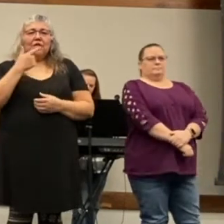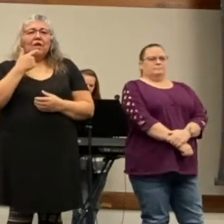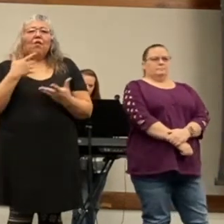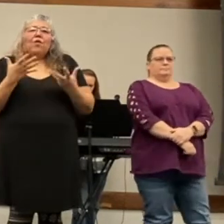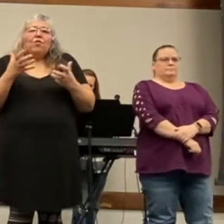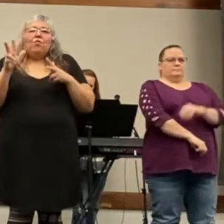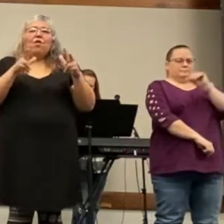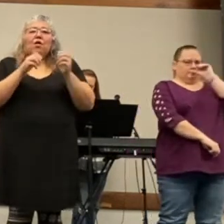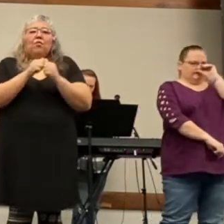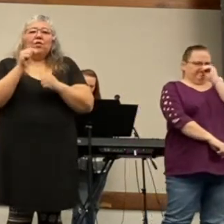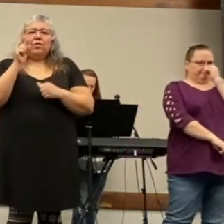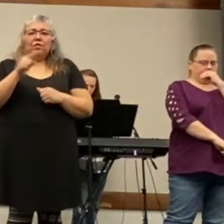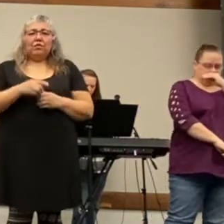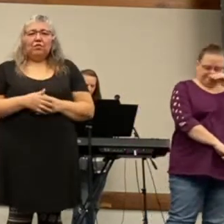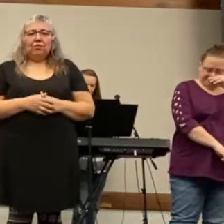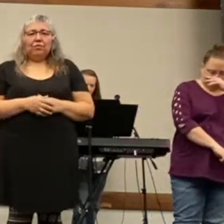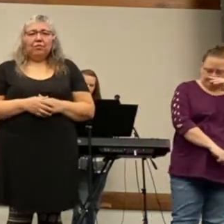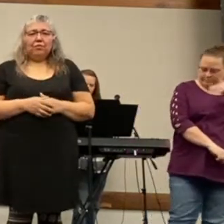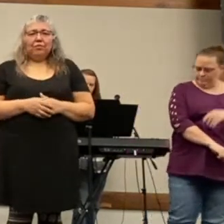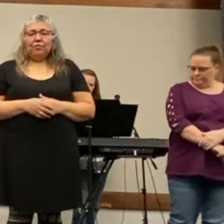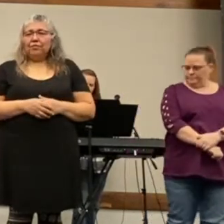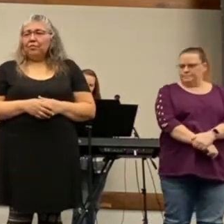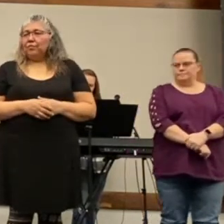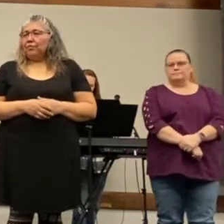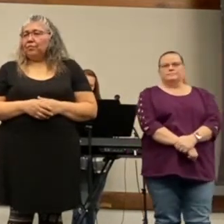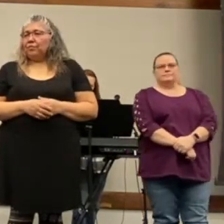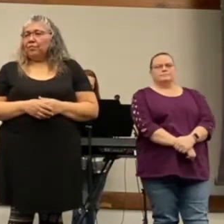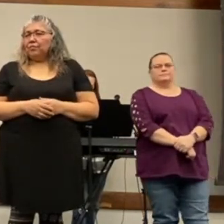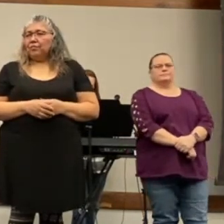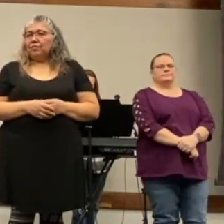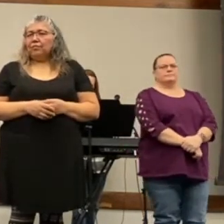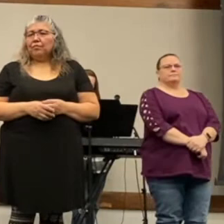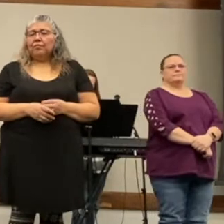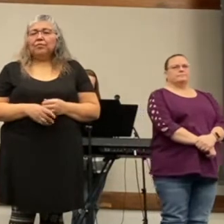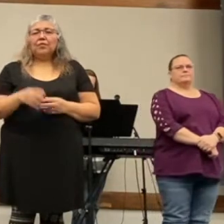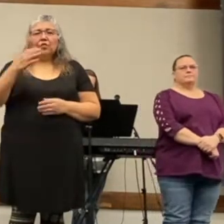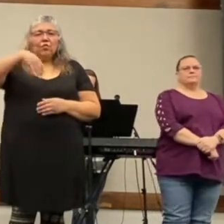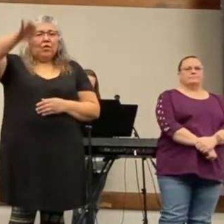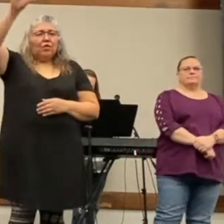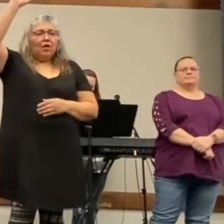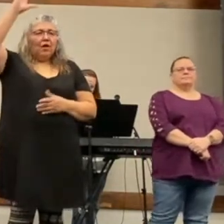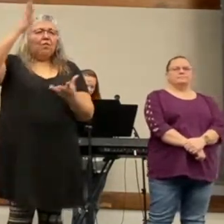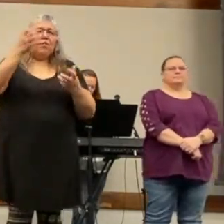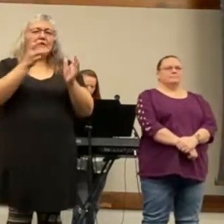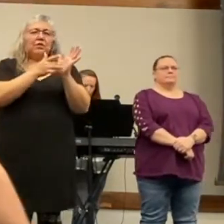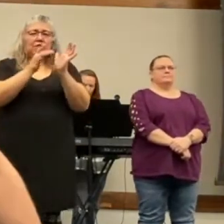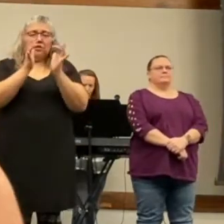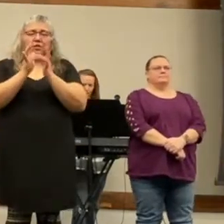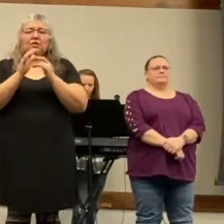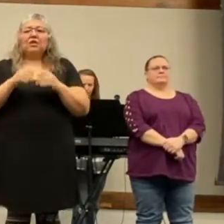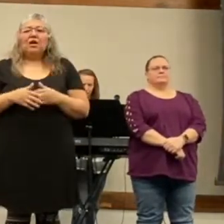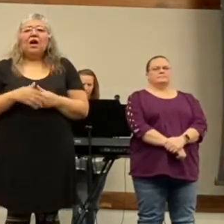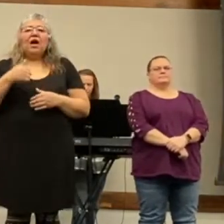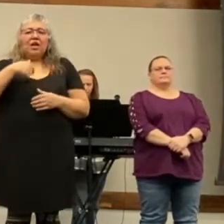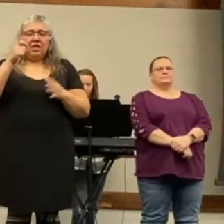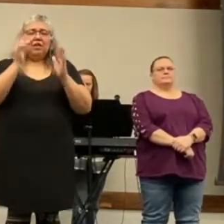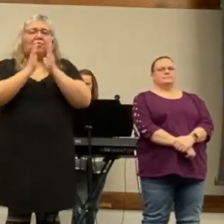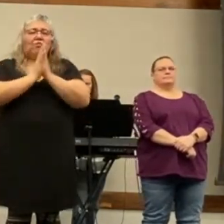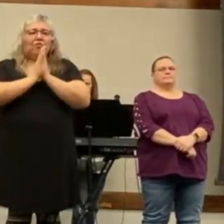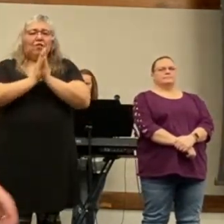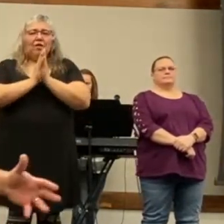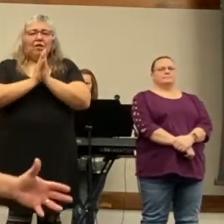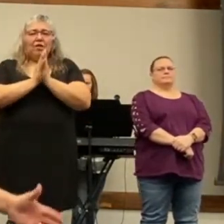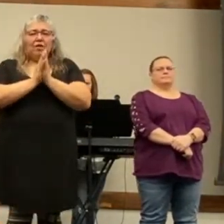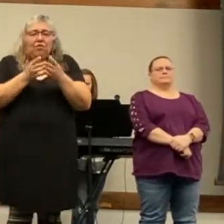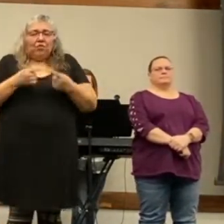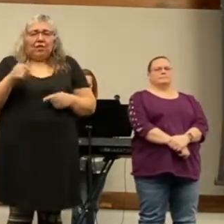walk with you. And here's the thing. You raise your hand. I want Jesus. I need prayer. During